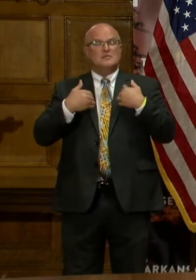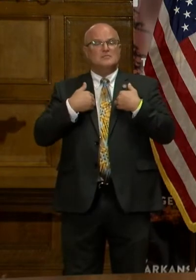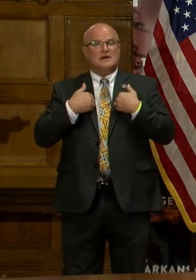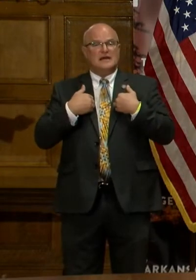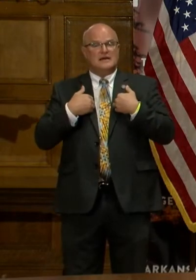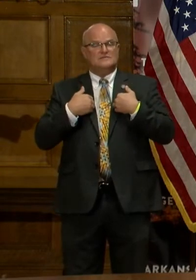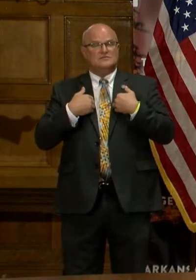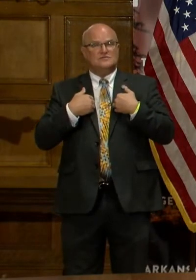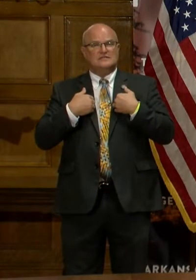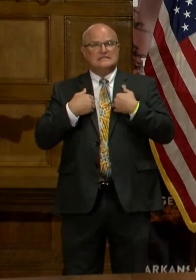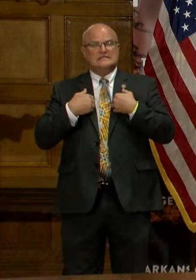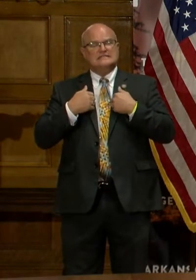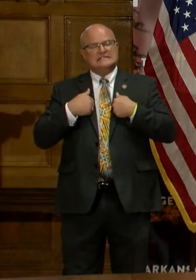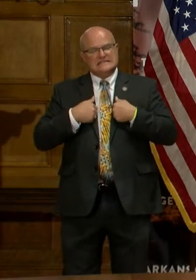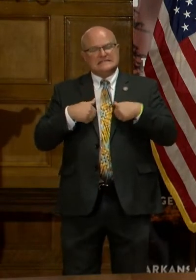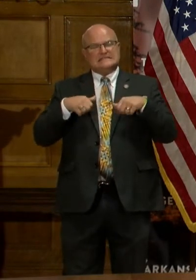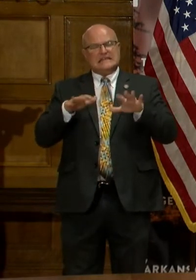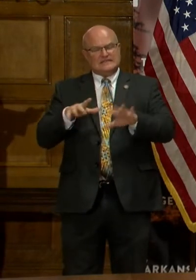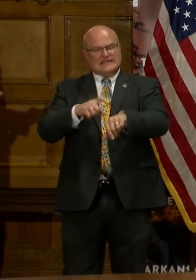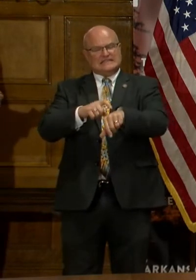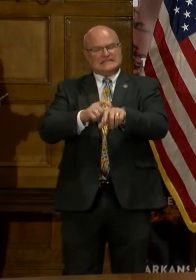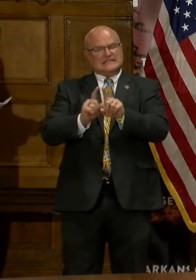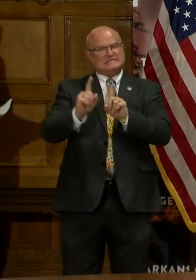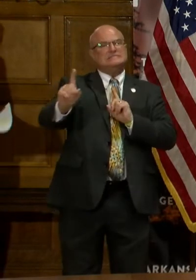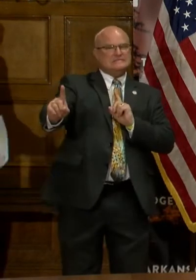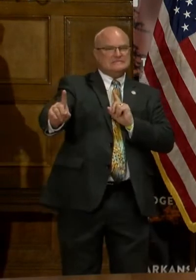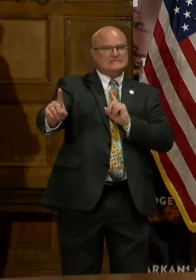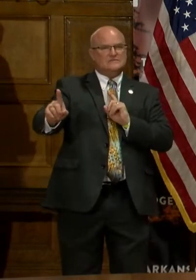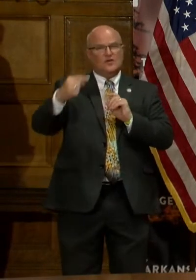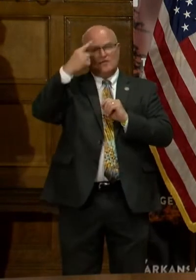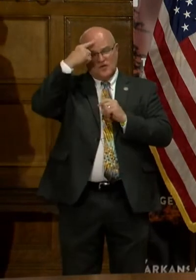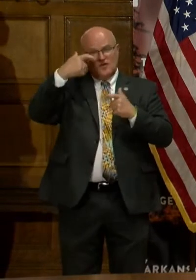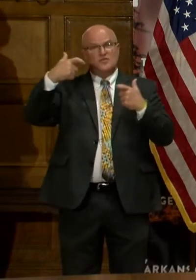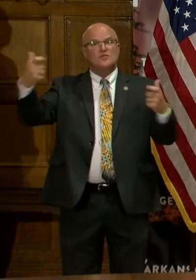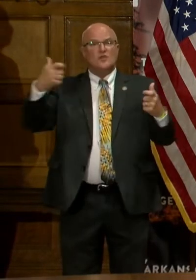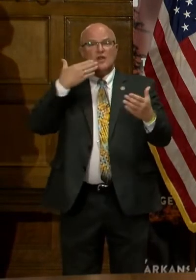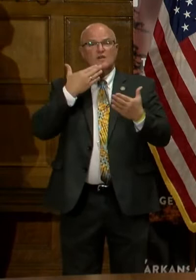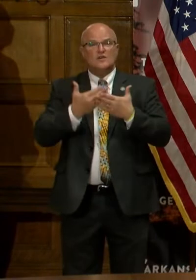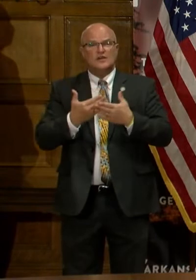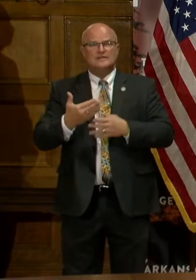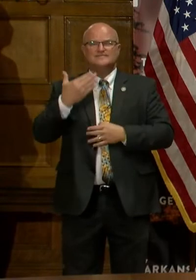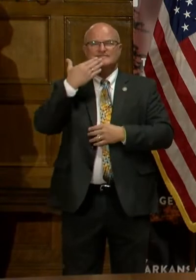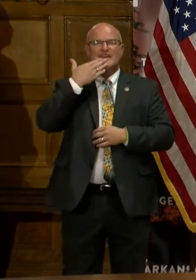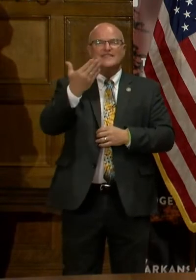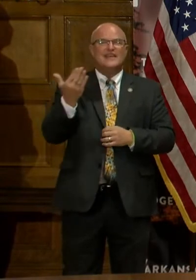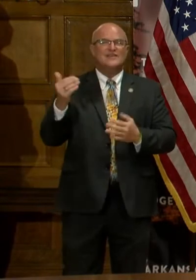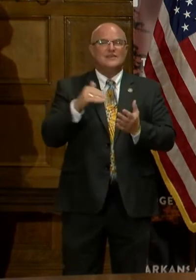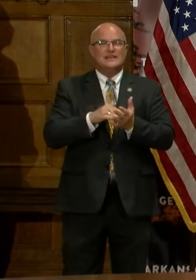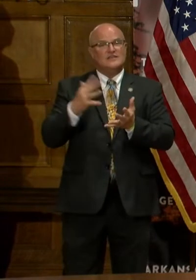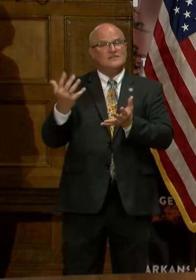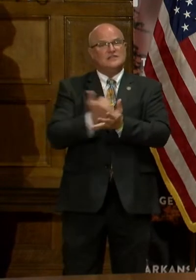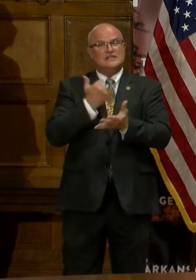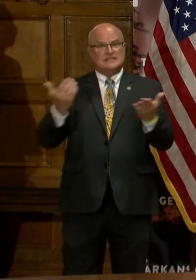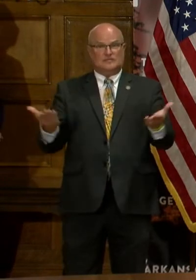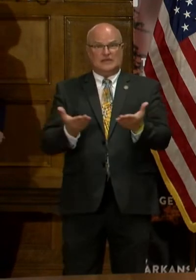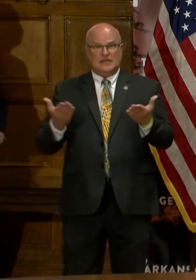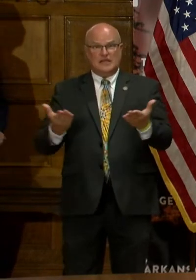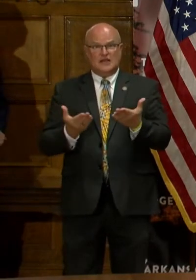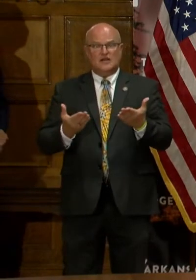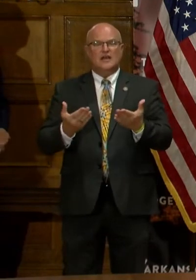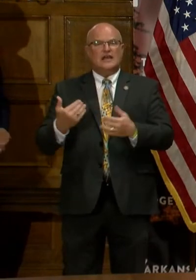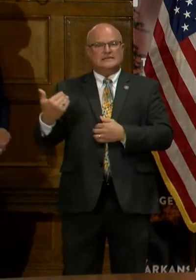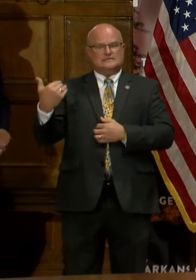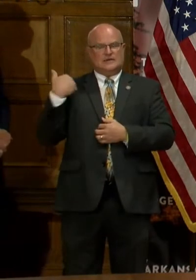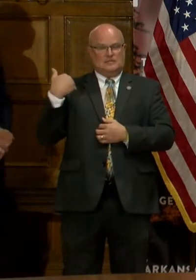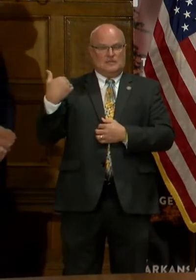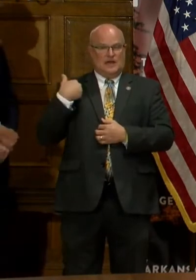to sacrifice a little time with for this greater good. And so thank you again for the chance to be here, for the